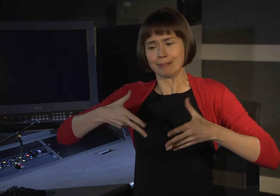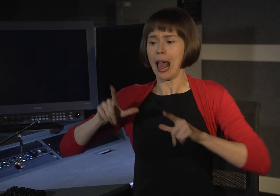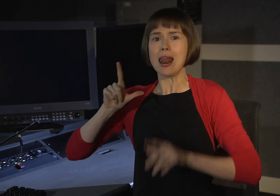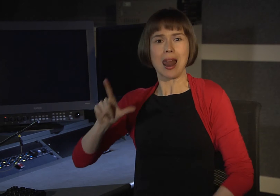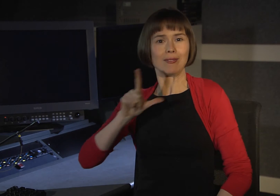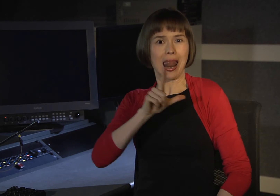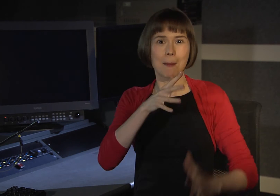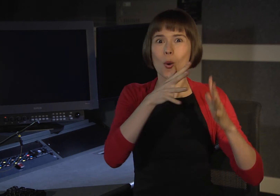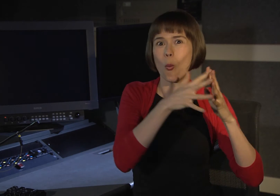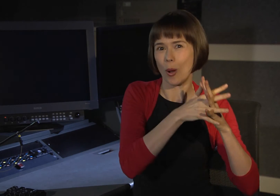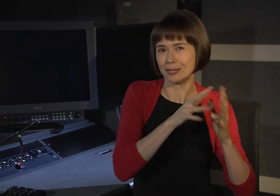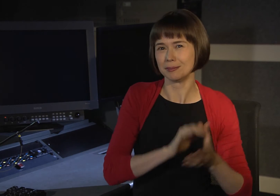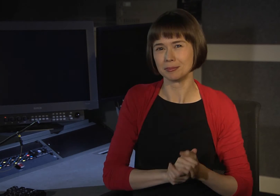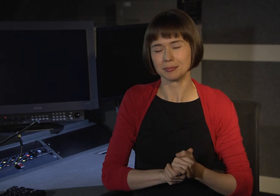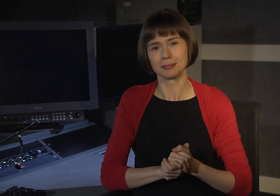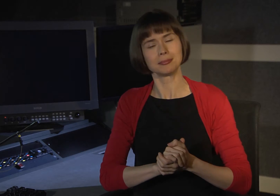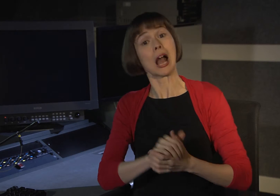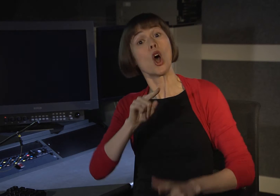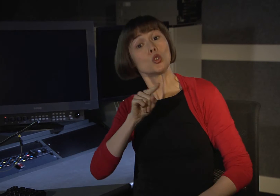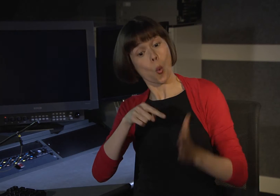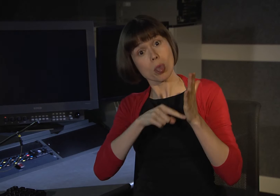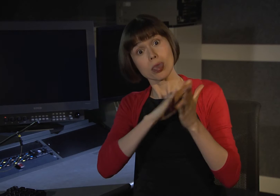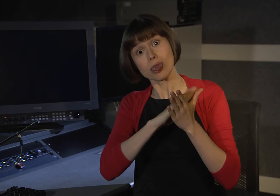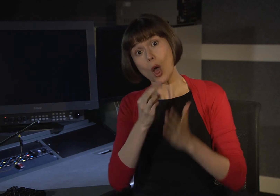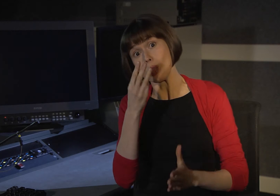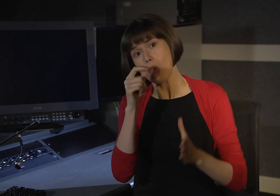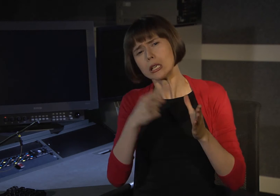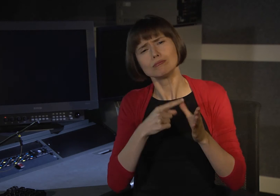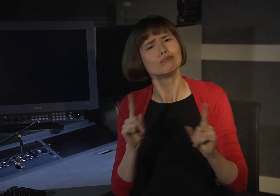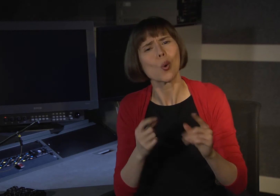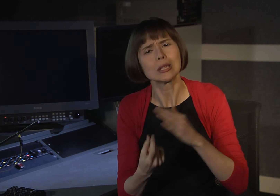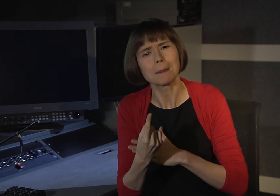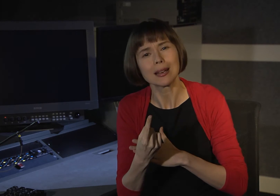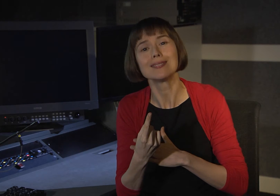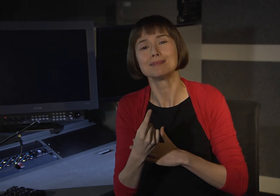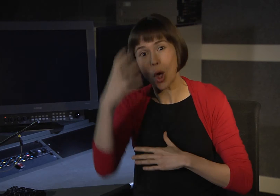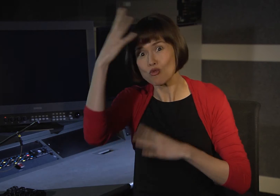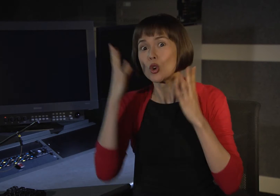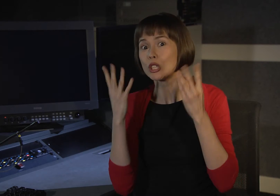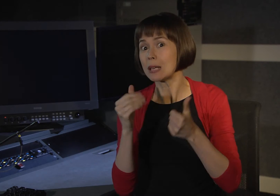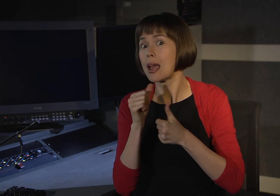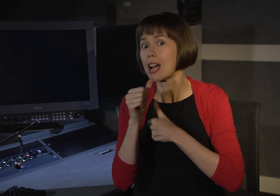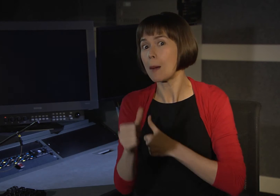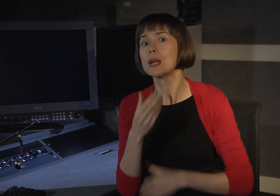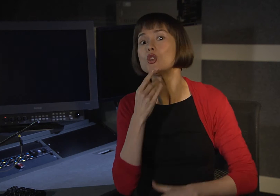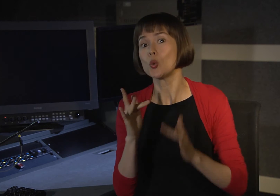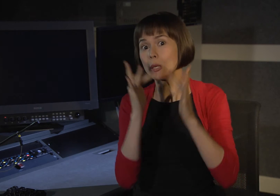is the sign I use for it. Now, on Thursday, the 30th of April, the Royal Shakespeare Company will